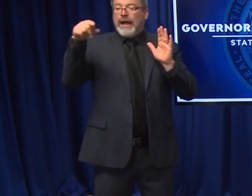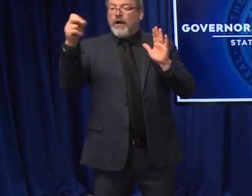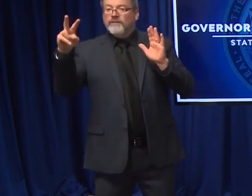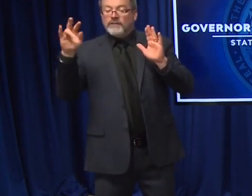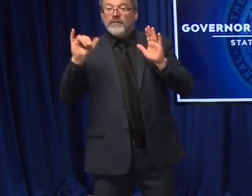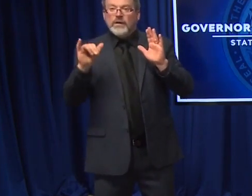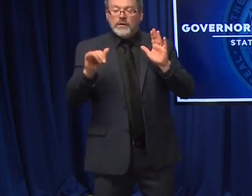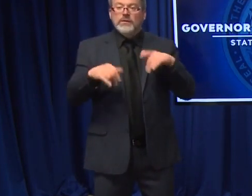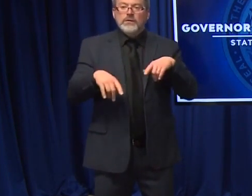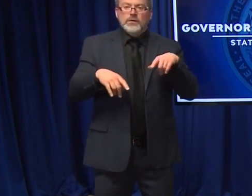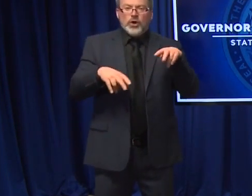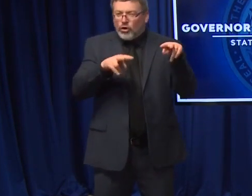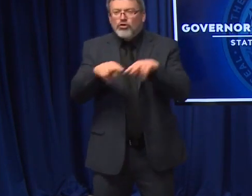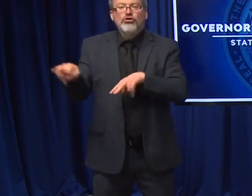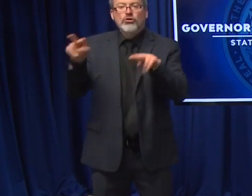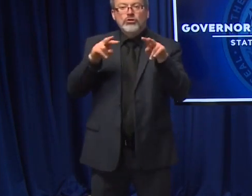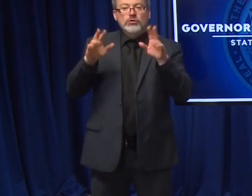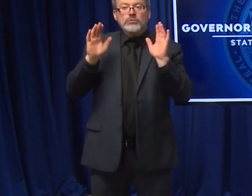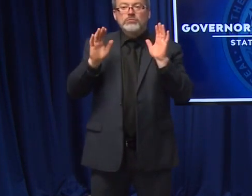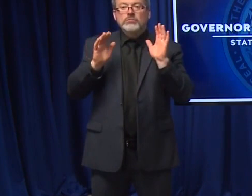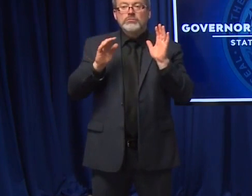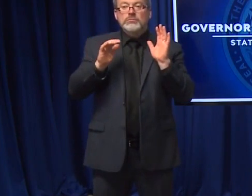the different wait times are going to, you know, vary.